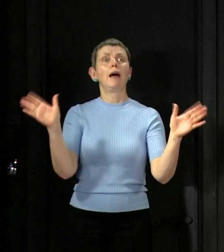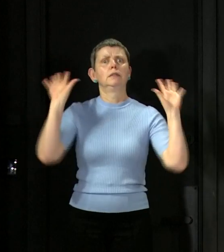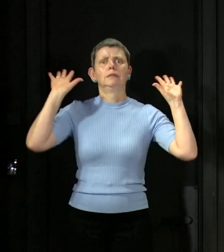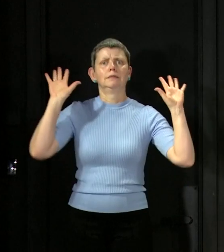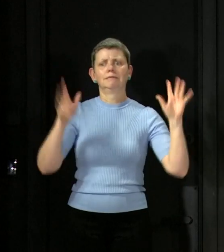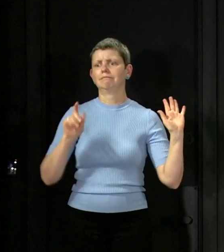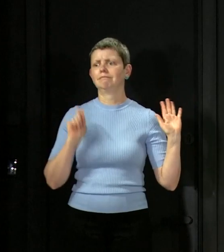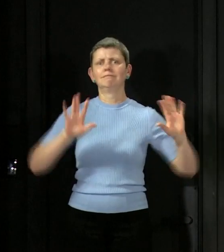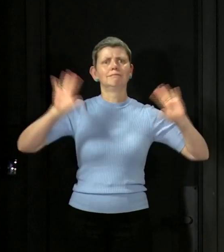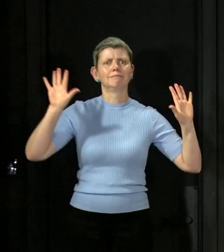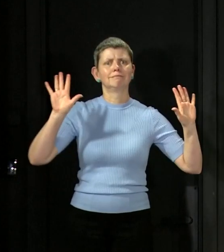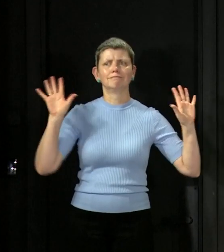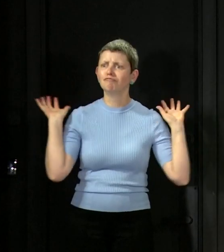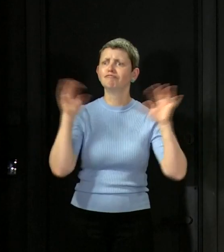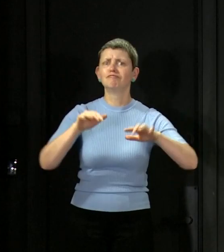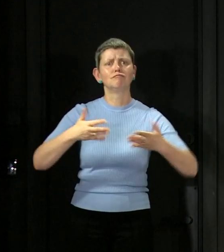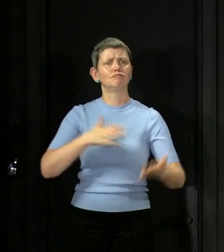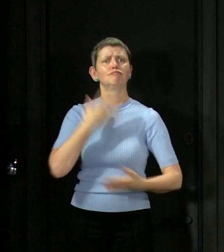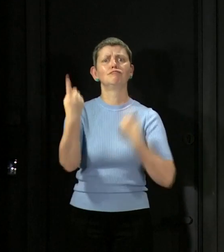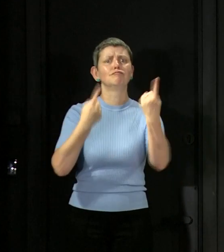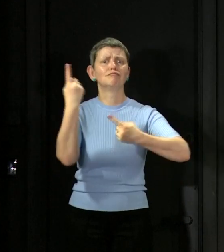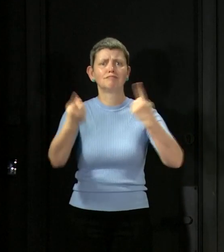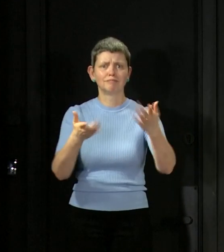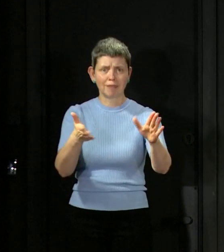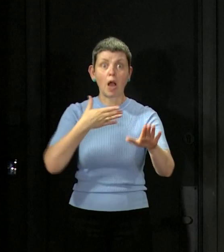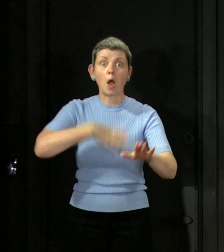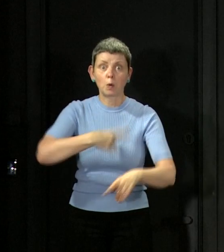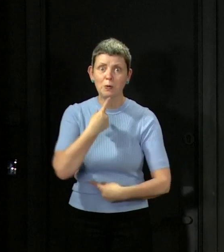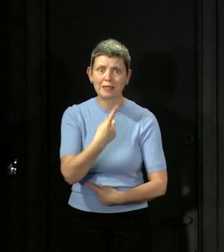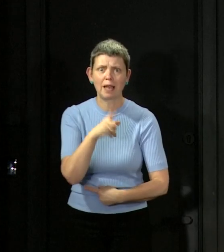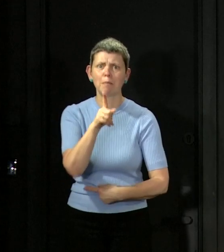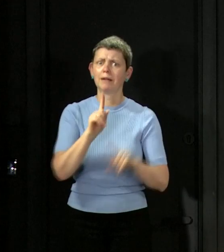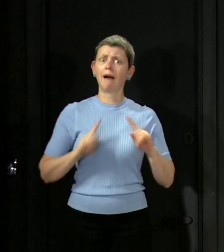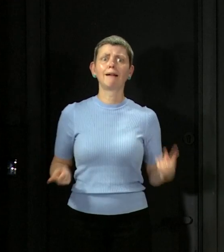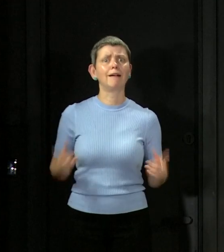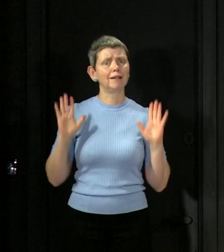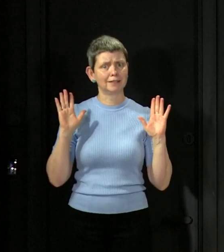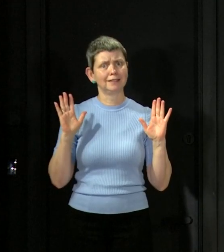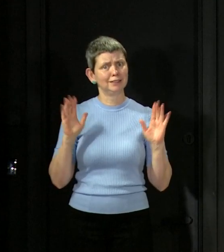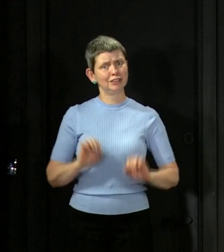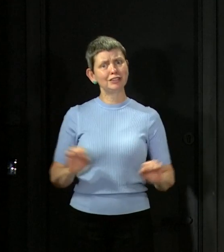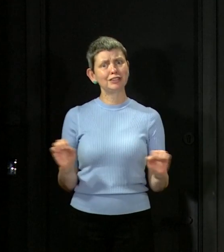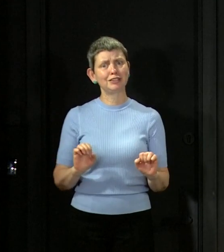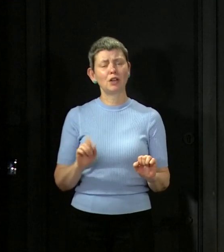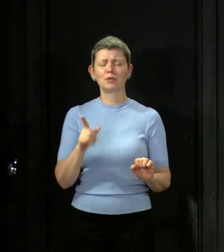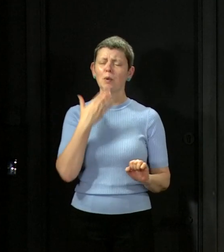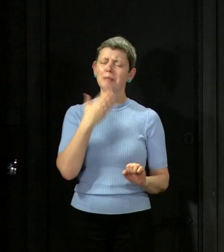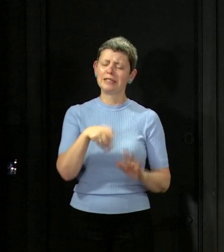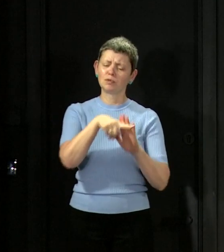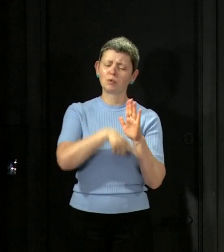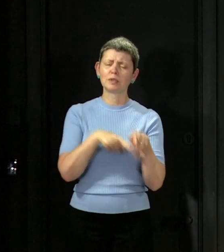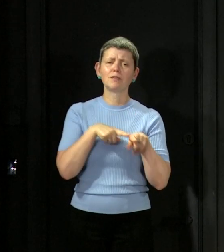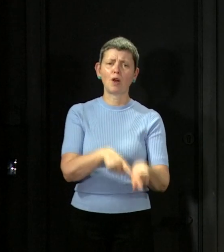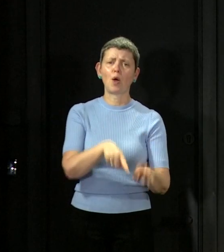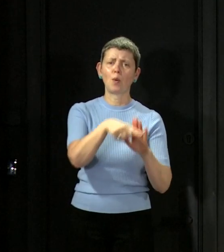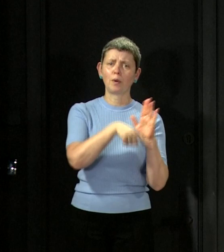attractions and enjoy everything that our beautiful country has to offer. But unfortunately, that is not now. So please follow the rules, and